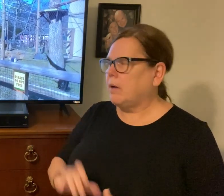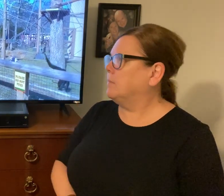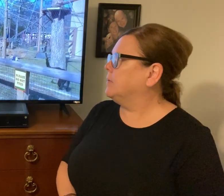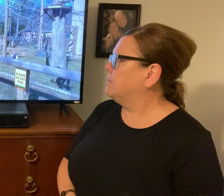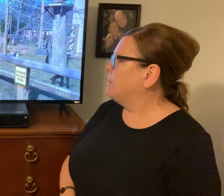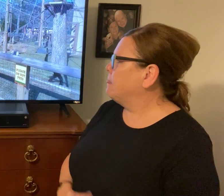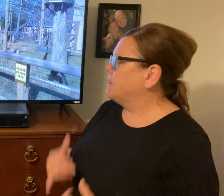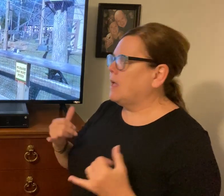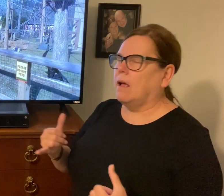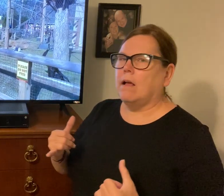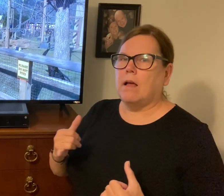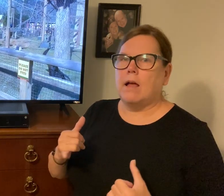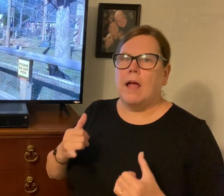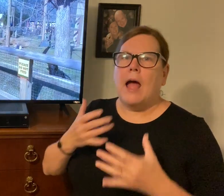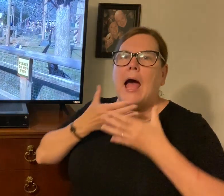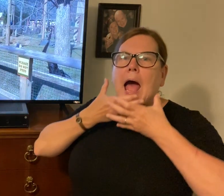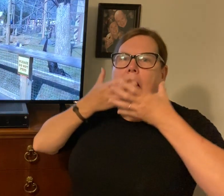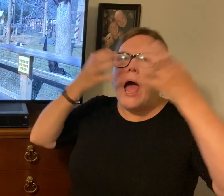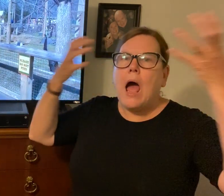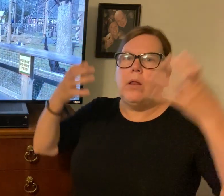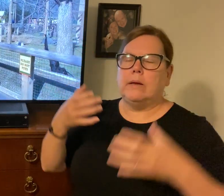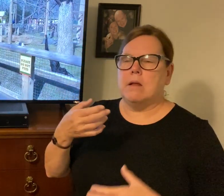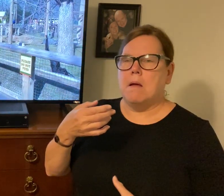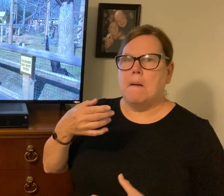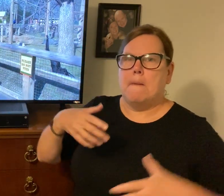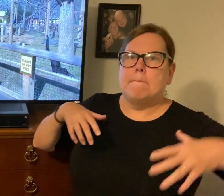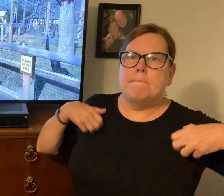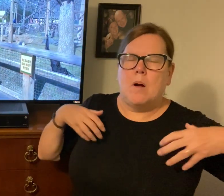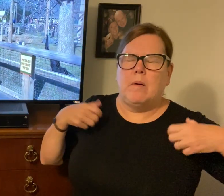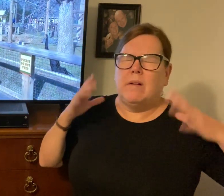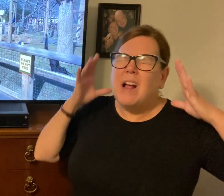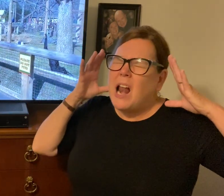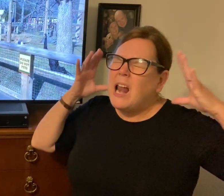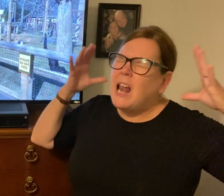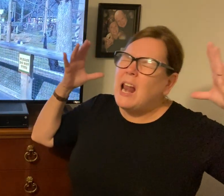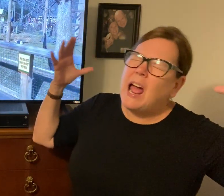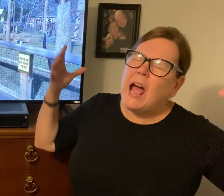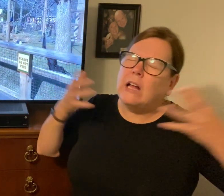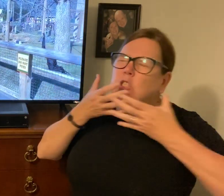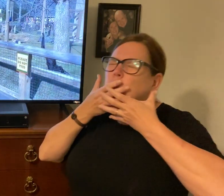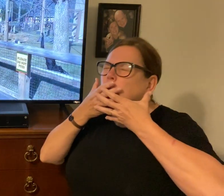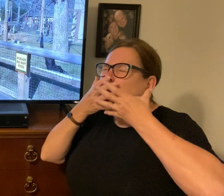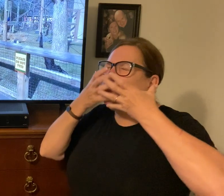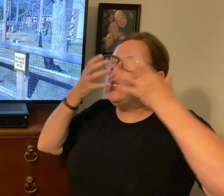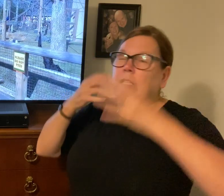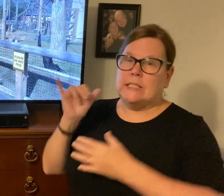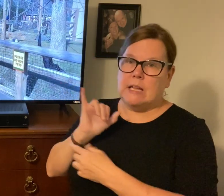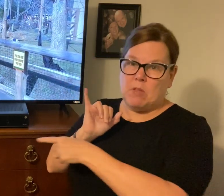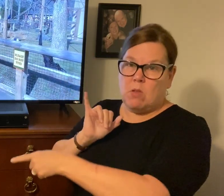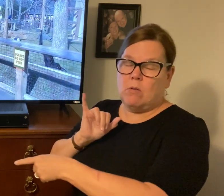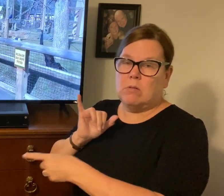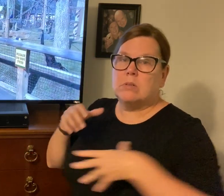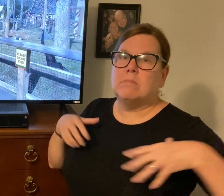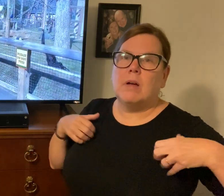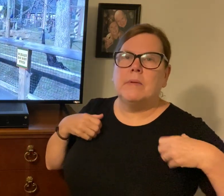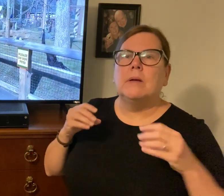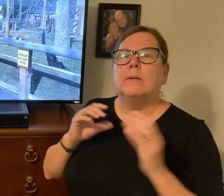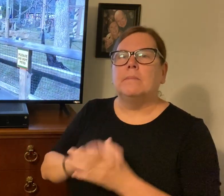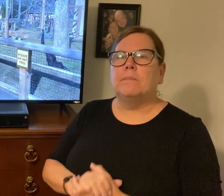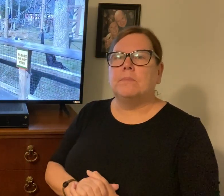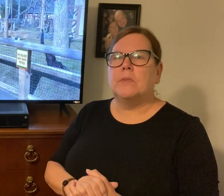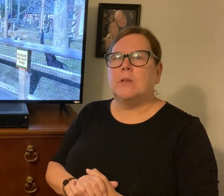how a howler monkey gets its name. Howler monkeys have a very loud territorial call, just like these guys, but it's more of a howl